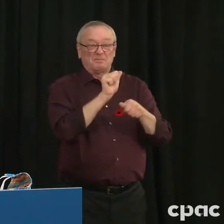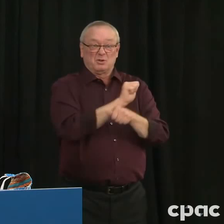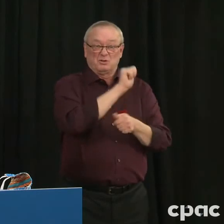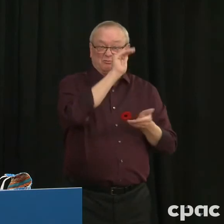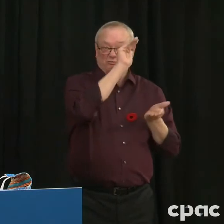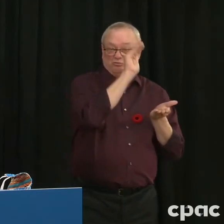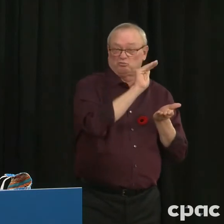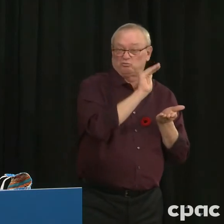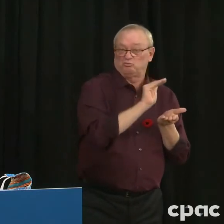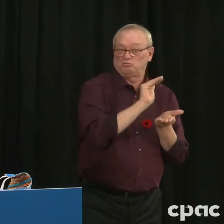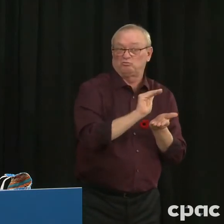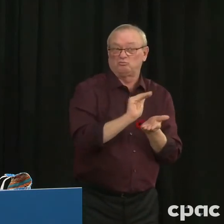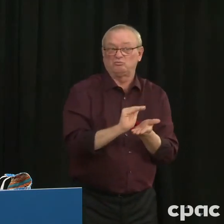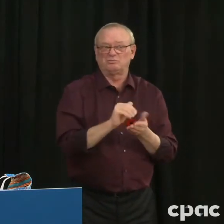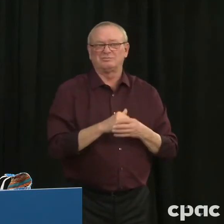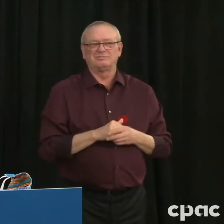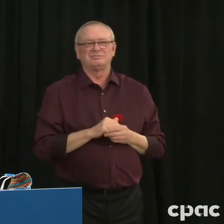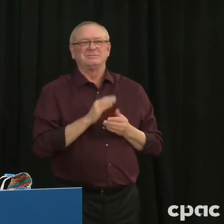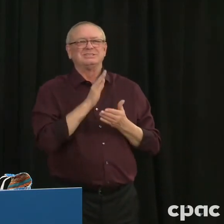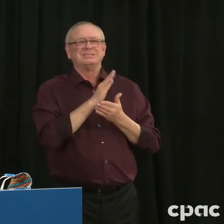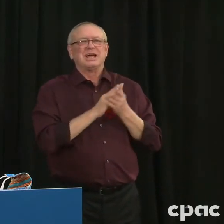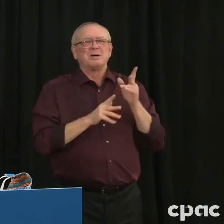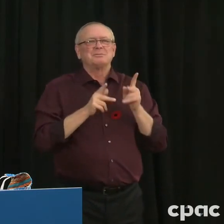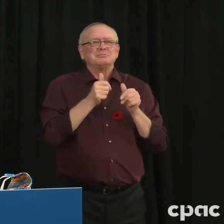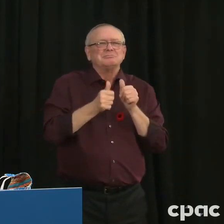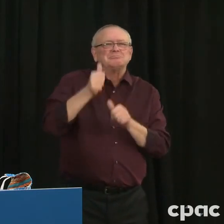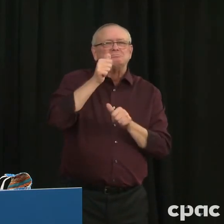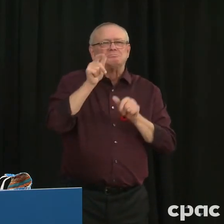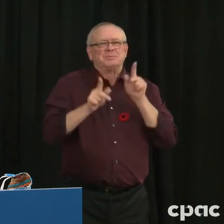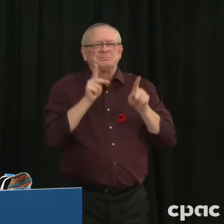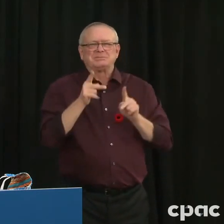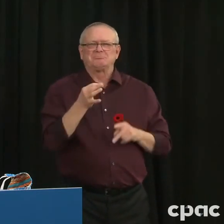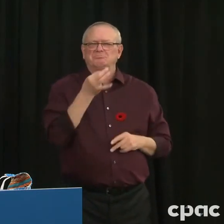that Alberta is placing economic concerns ahead of public health?